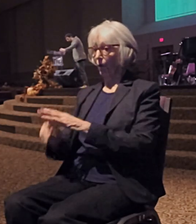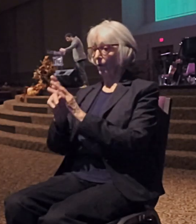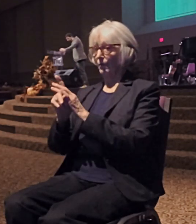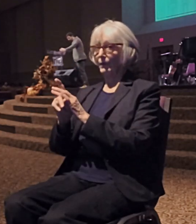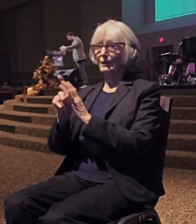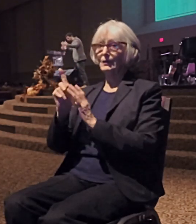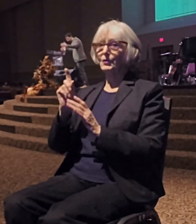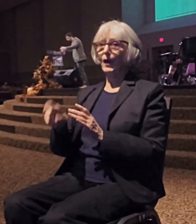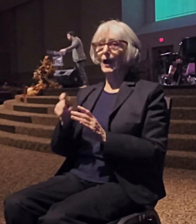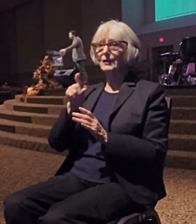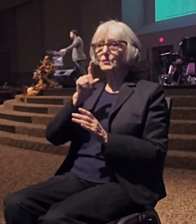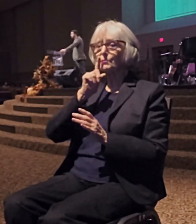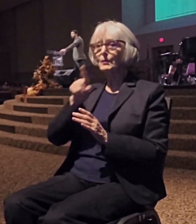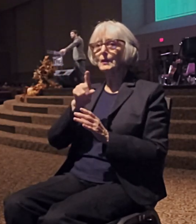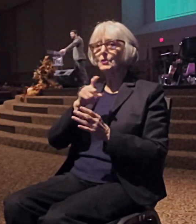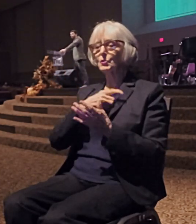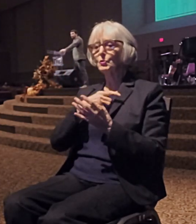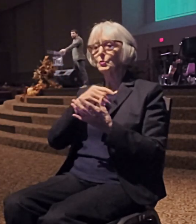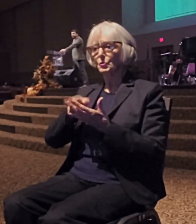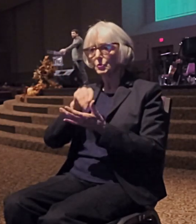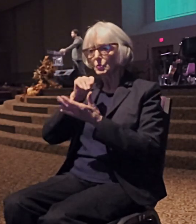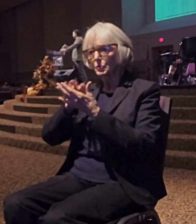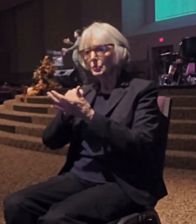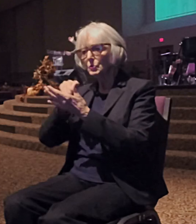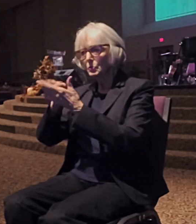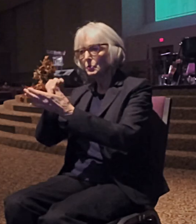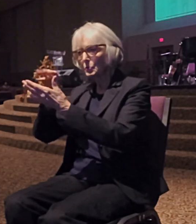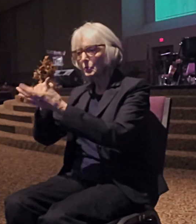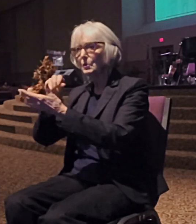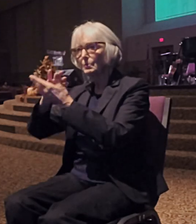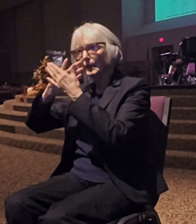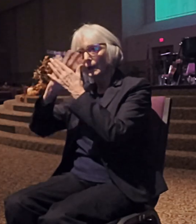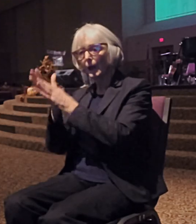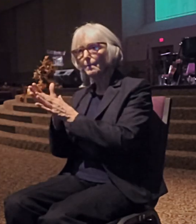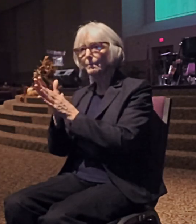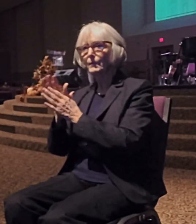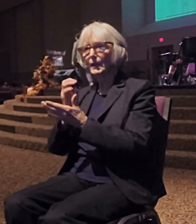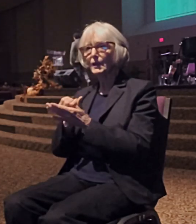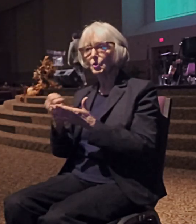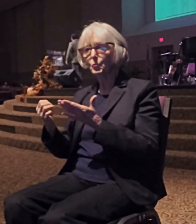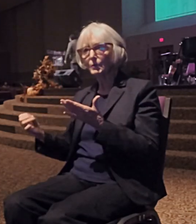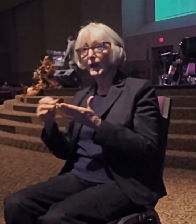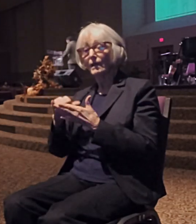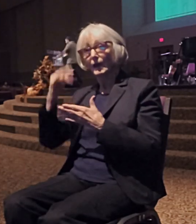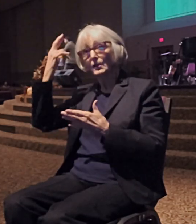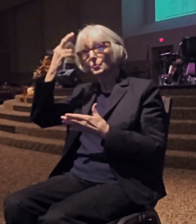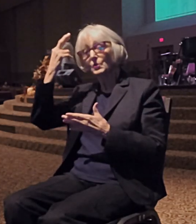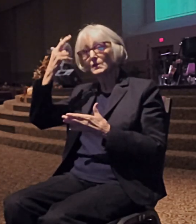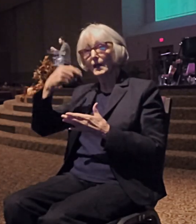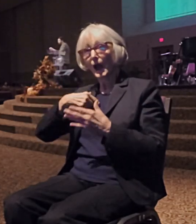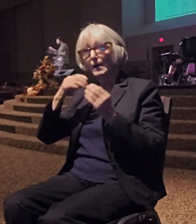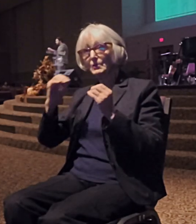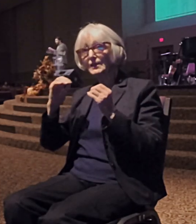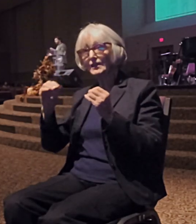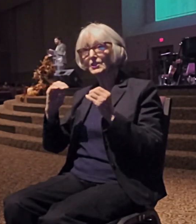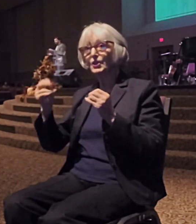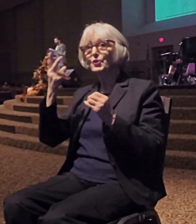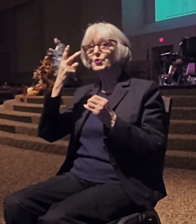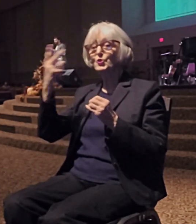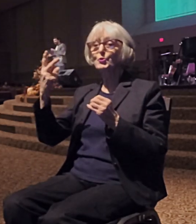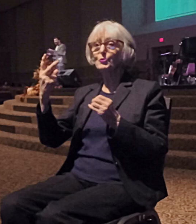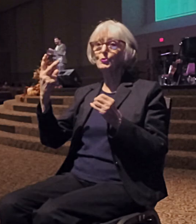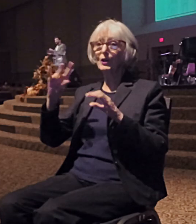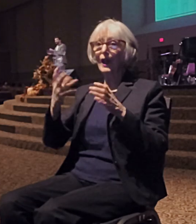set yourself in places where you can be equipped. This is why we're always driving. The whole reason I'm teaching 2 sessions of equipping you